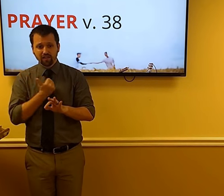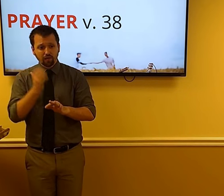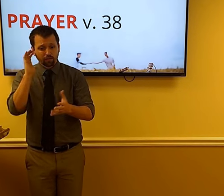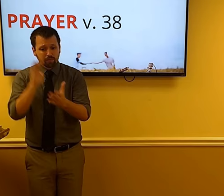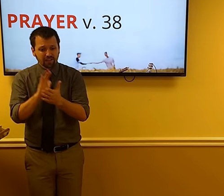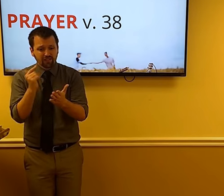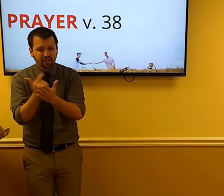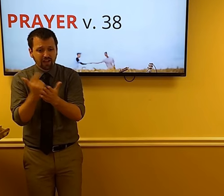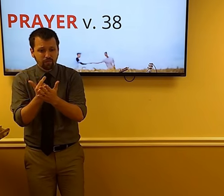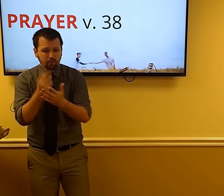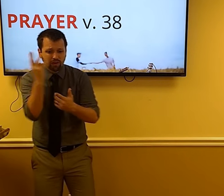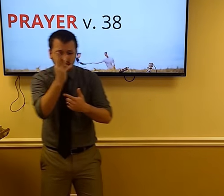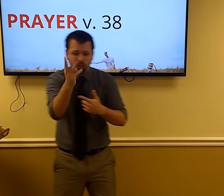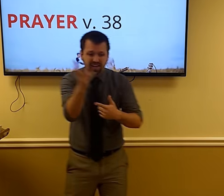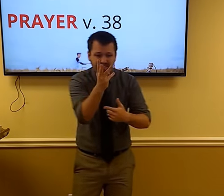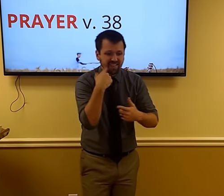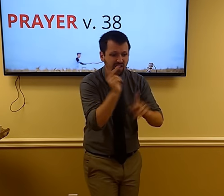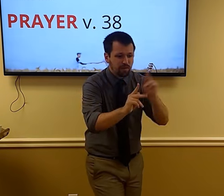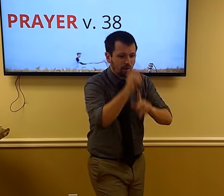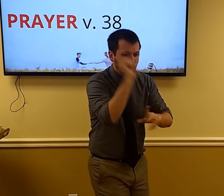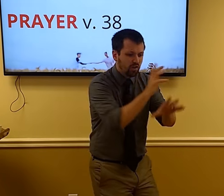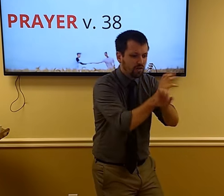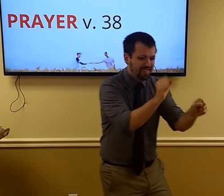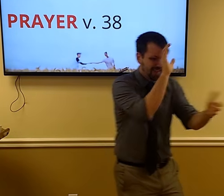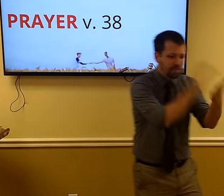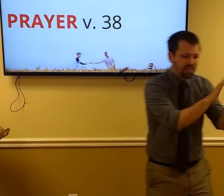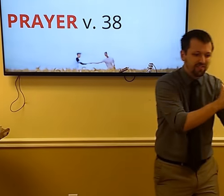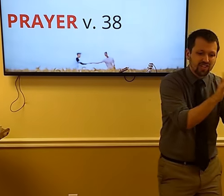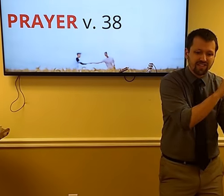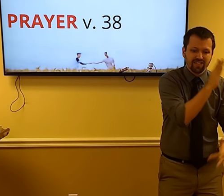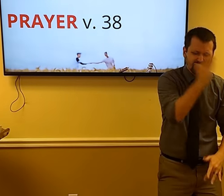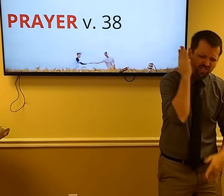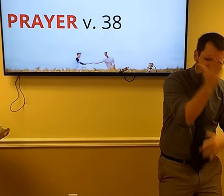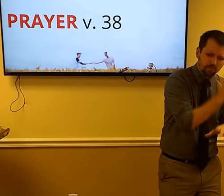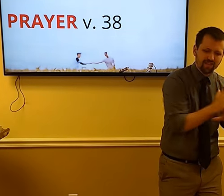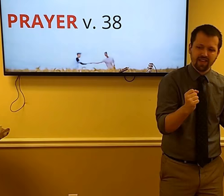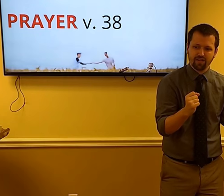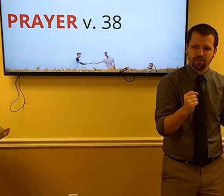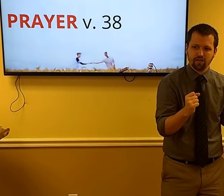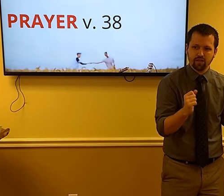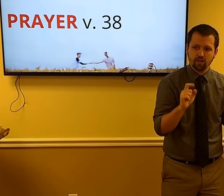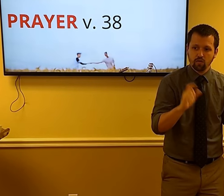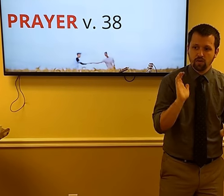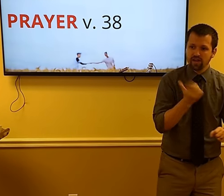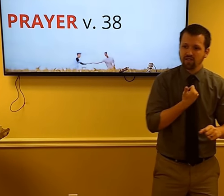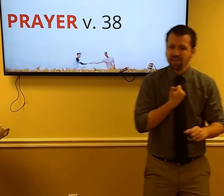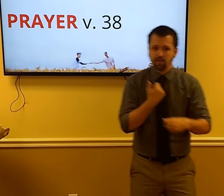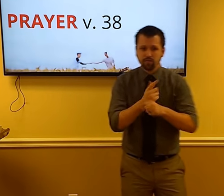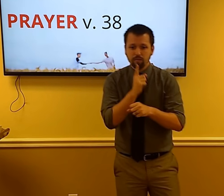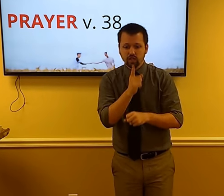ourselves believe the gospel. If we're out there witnessing, telling people, you need to be saved, believe Jesus, thou shalt be saved. We need ourselves to make